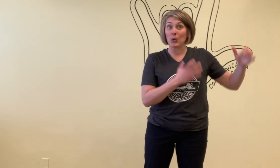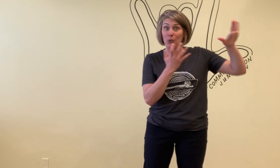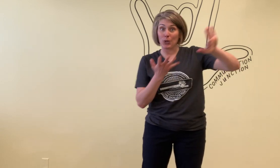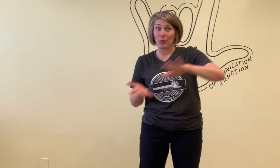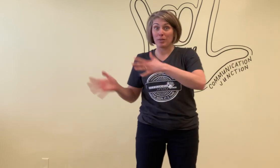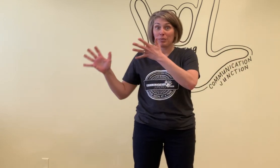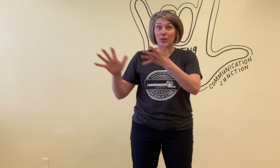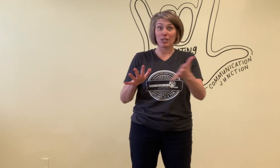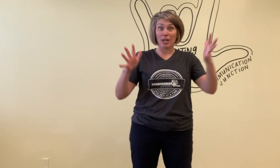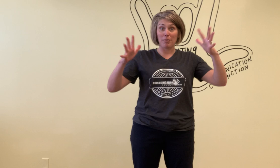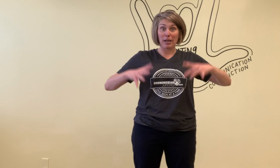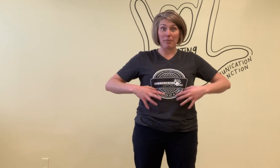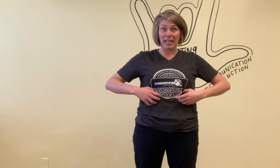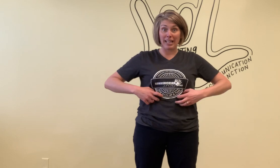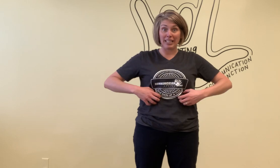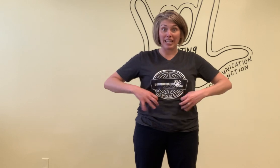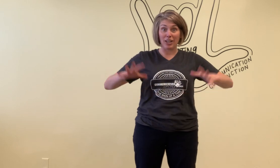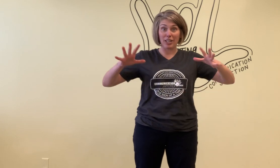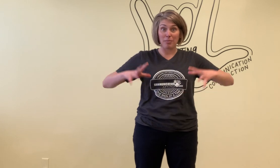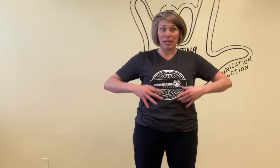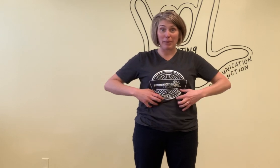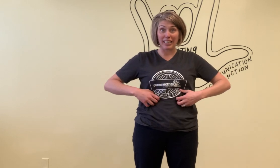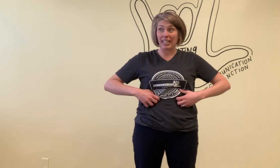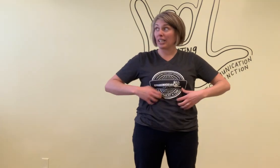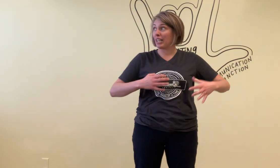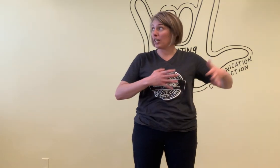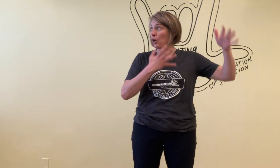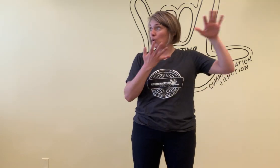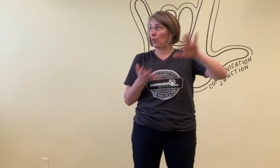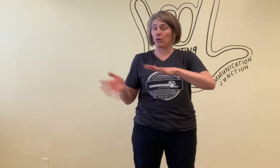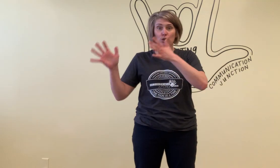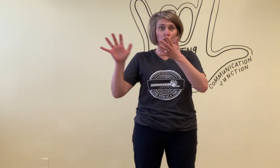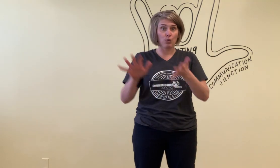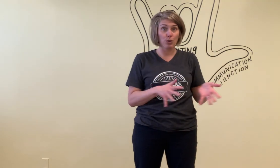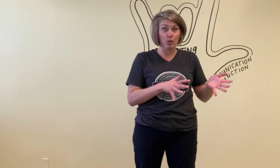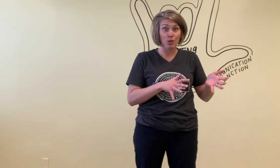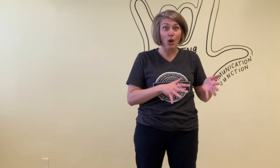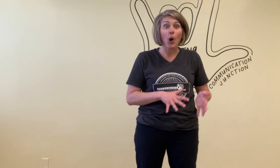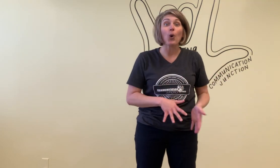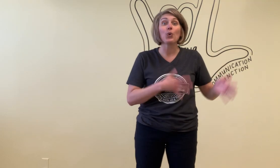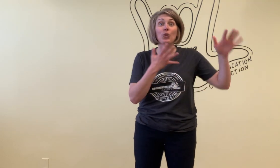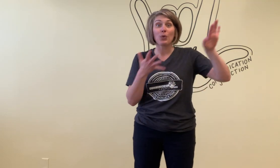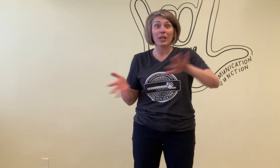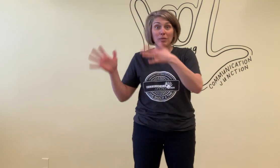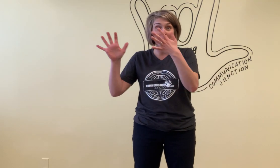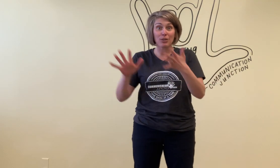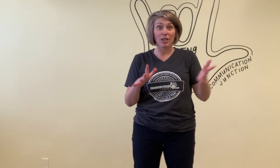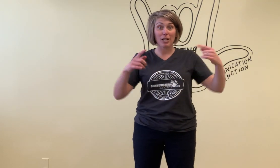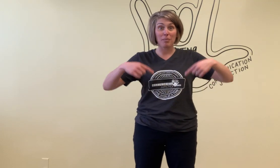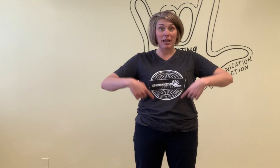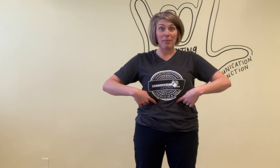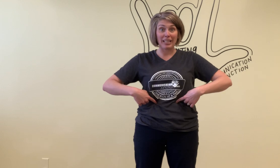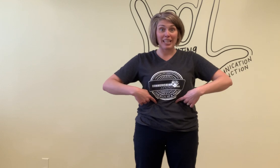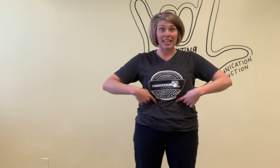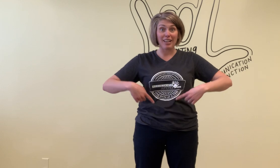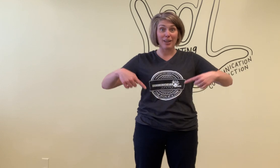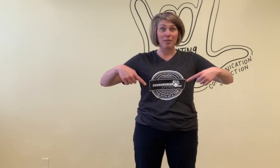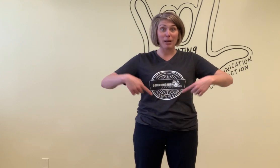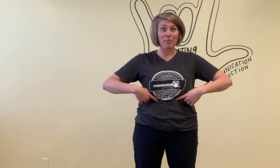the wind blows on my belly, whoosh, whoosh. Oh, the wind blows on my